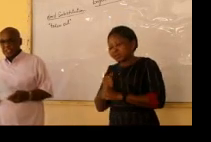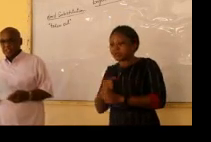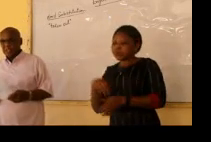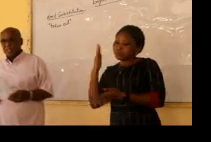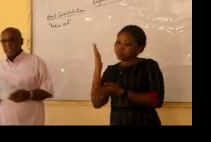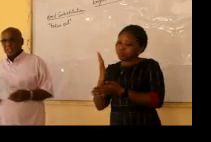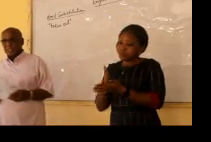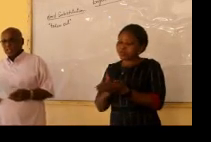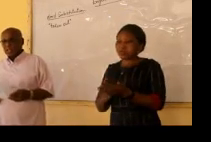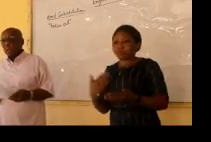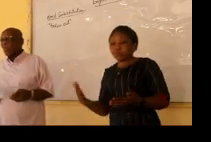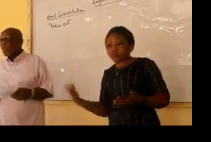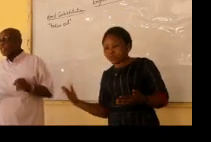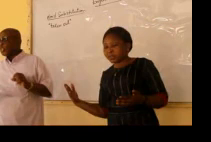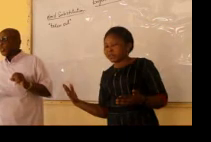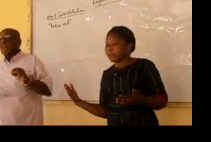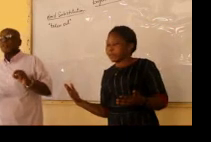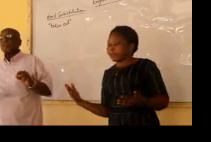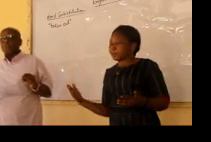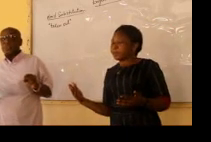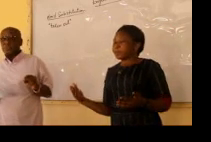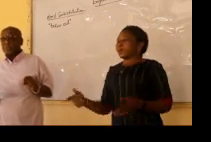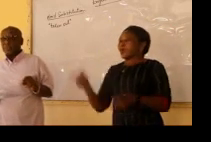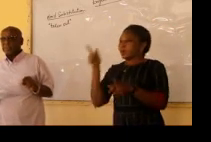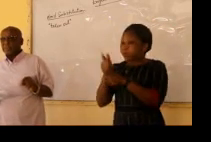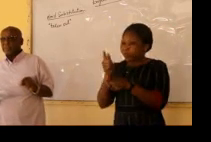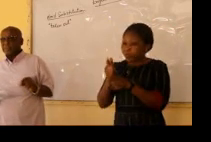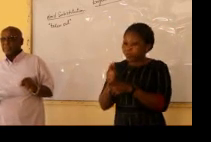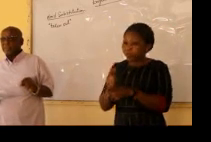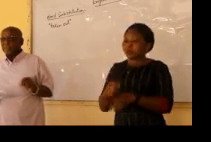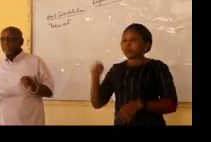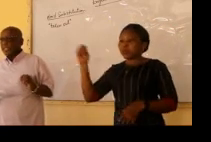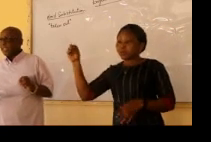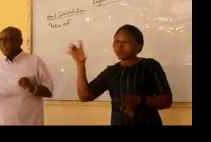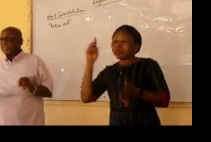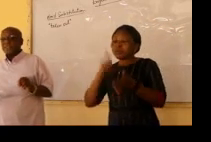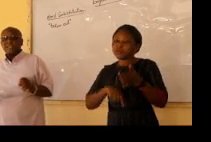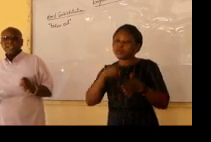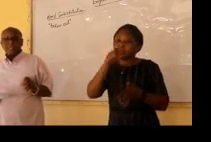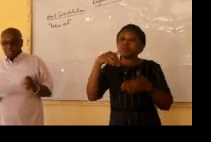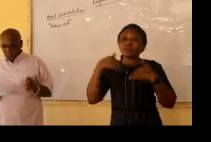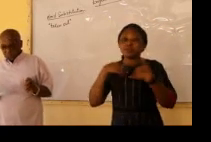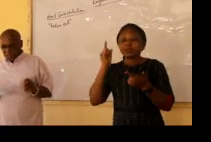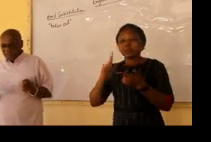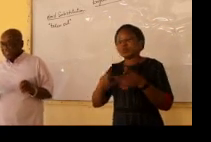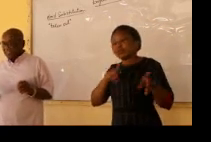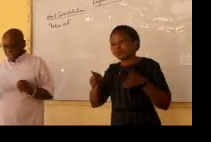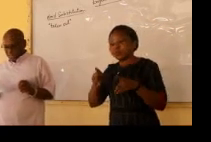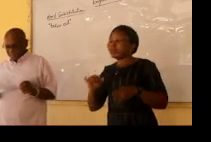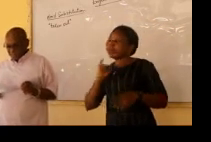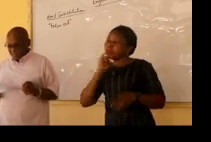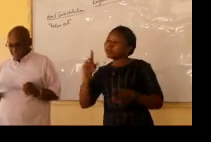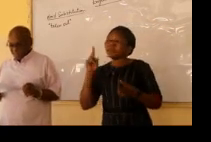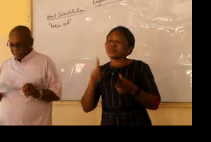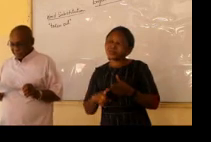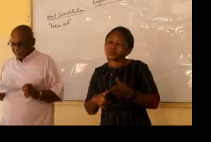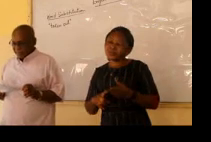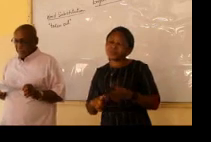officially. So what you have to do is to consider